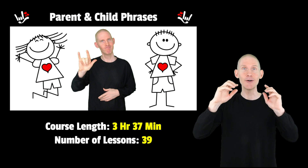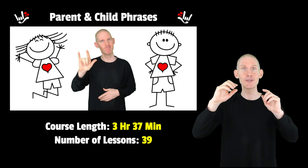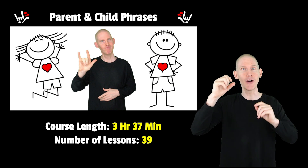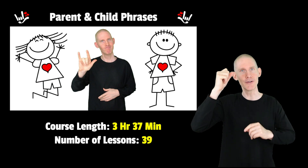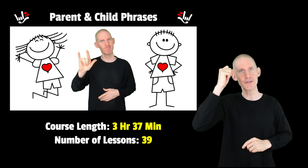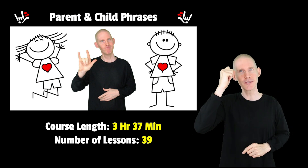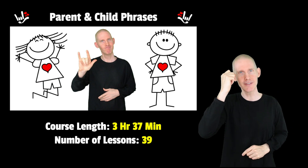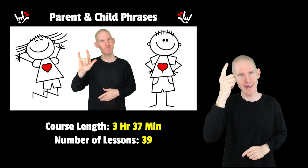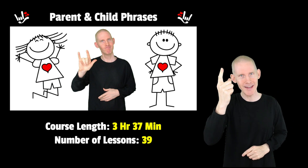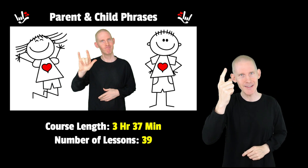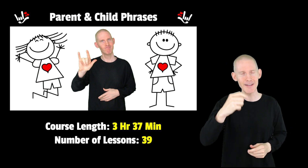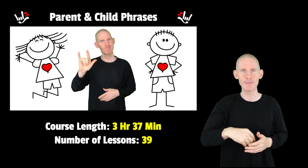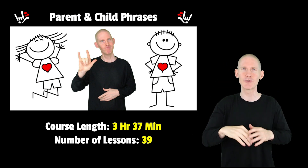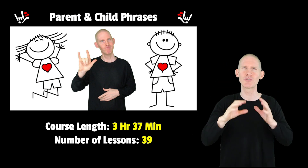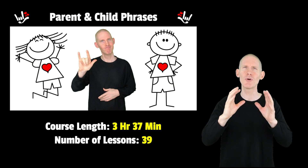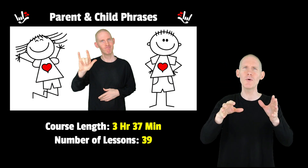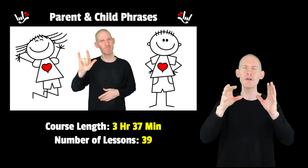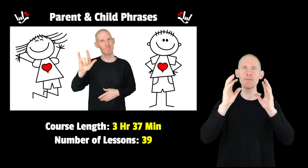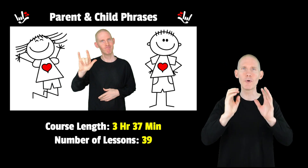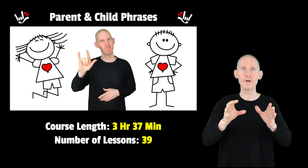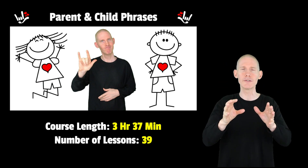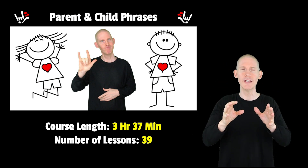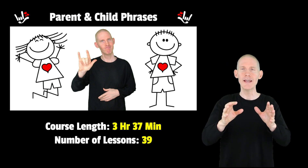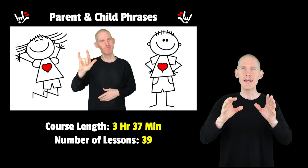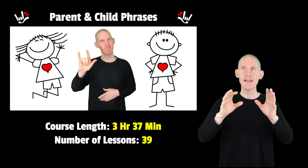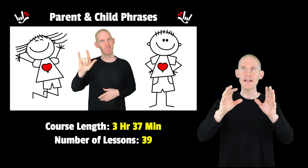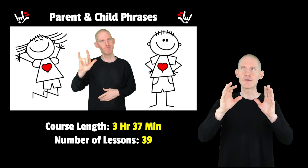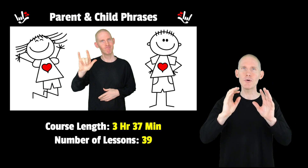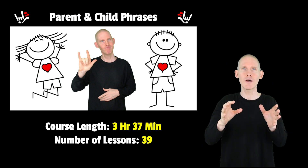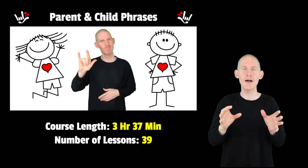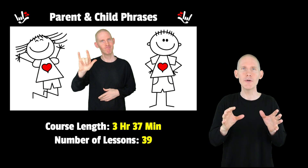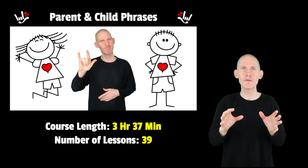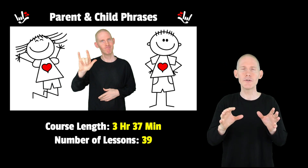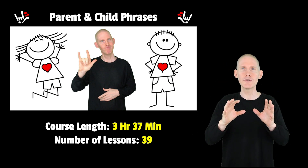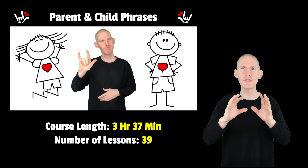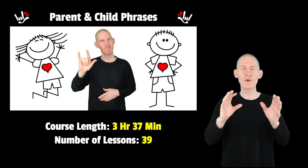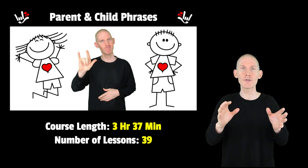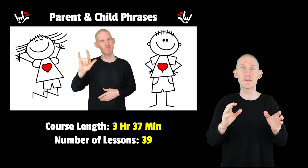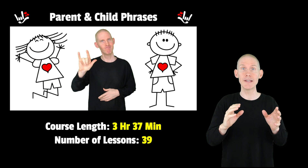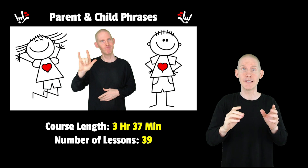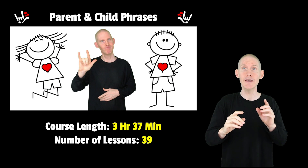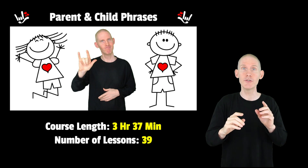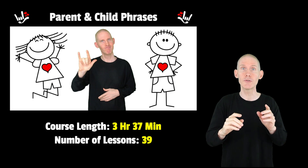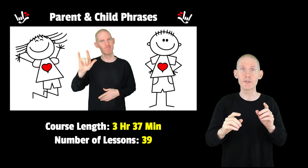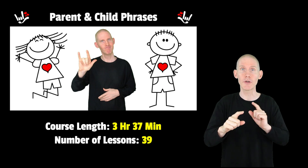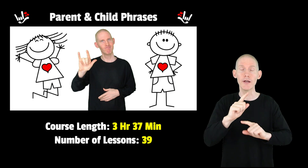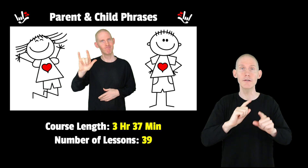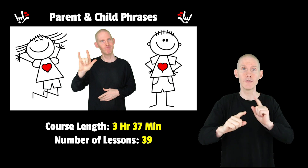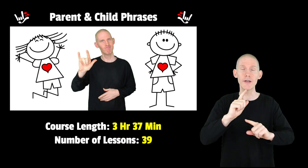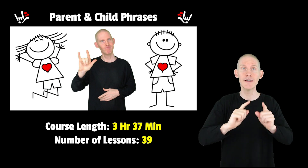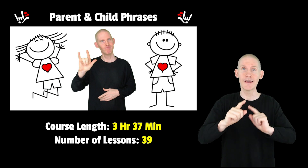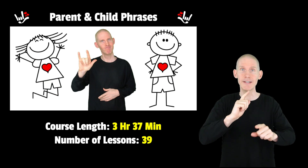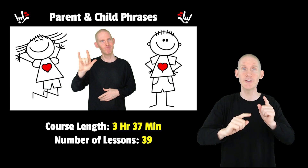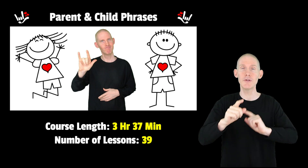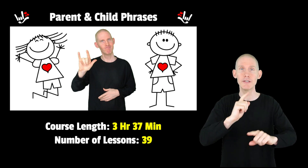also understand them. So important. It's so common out there. You see courses, they teach you to sign, right? They teach